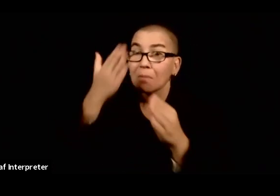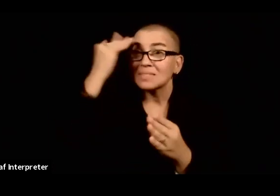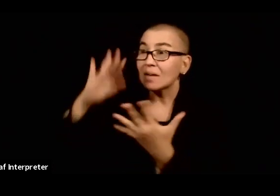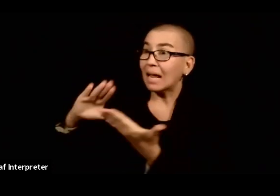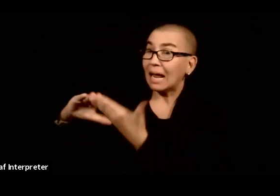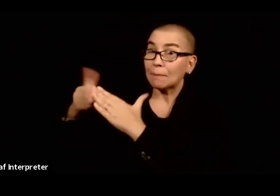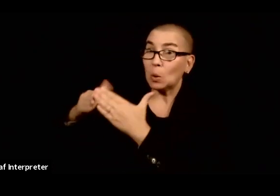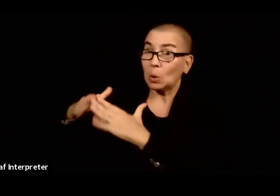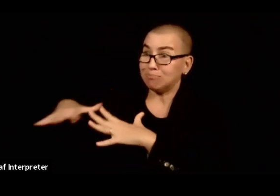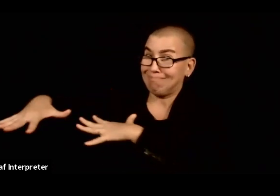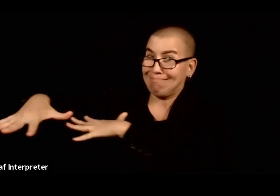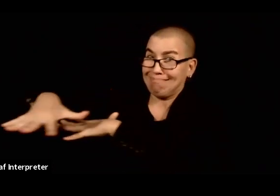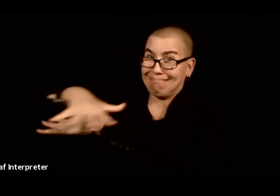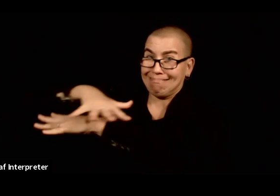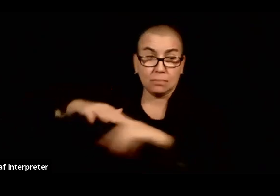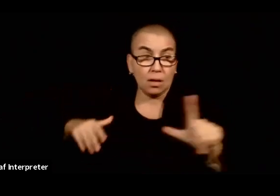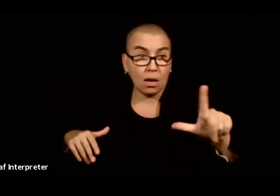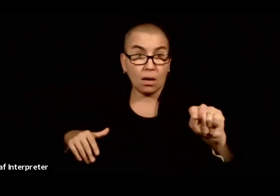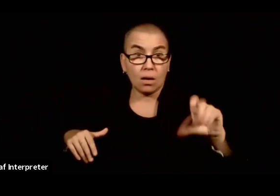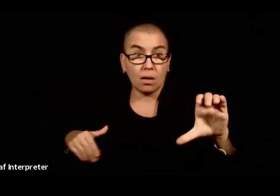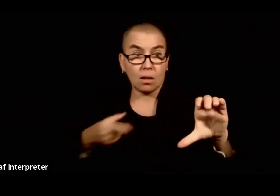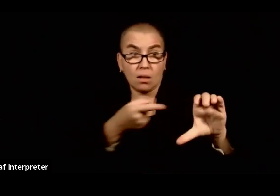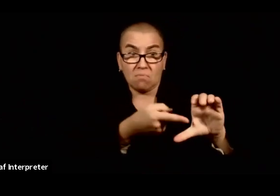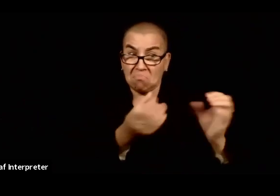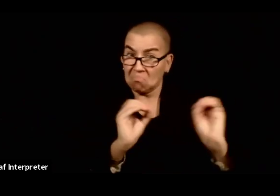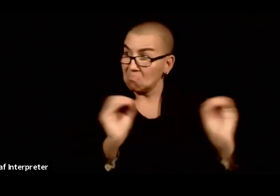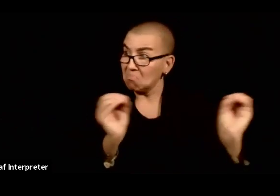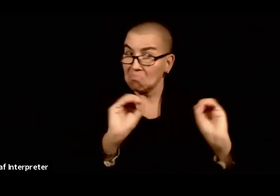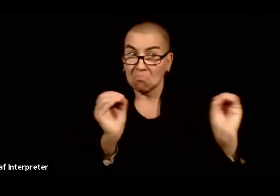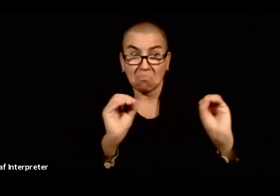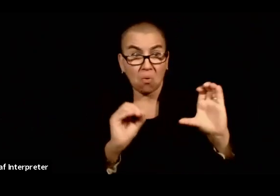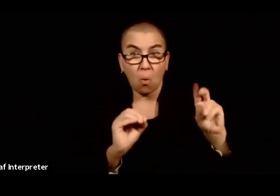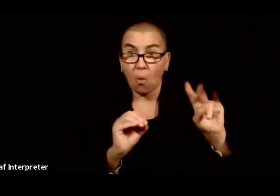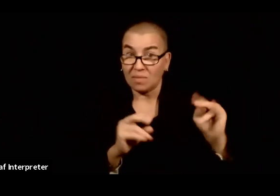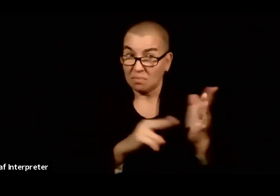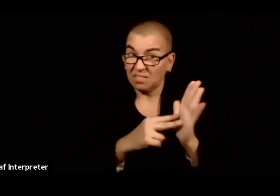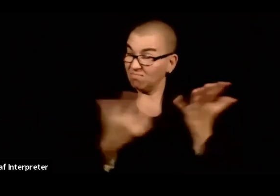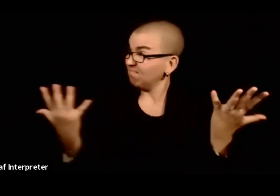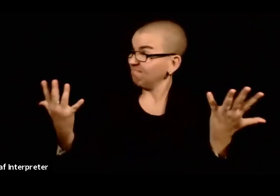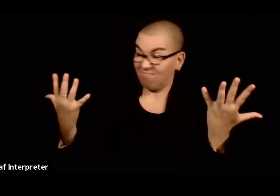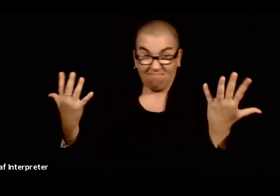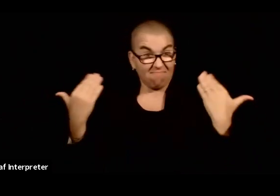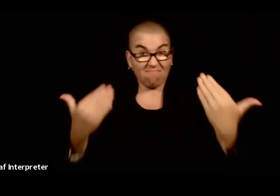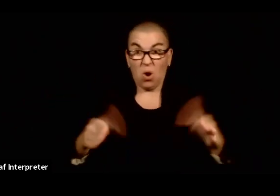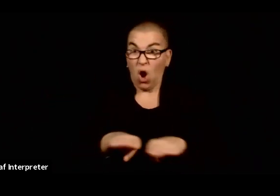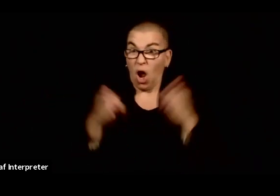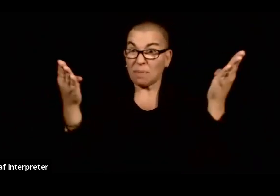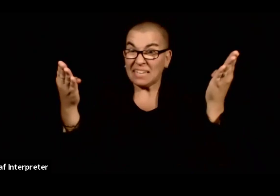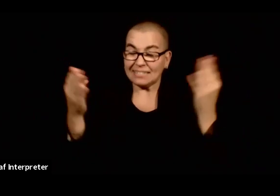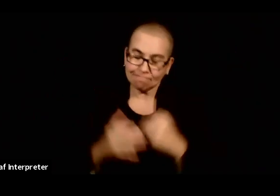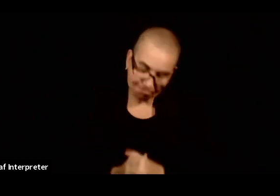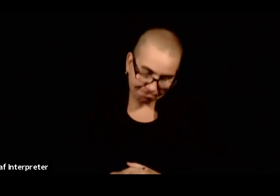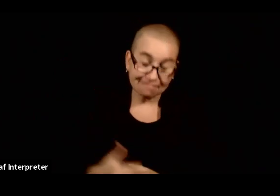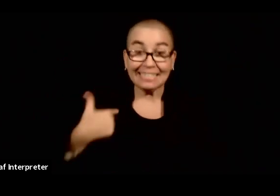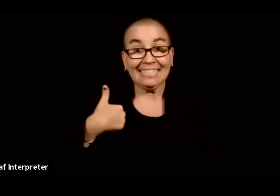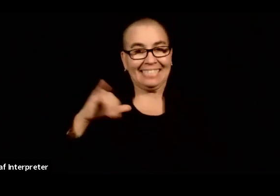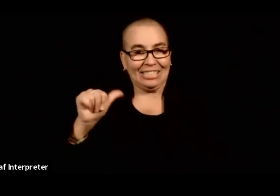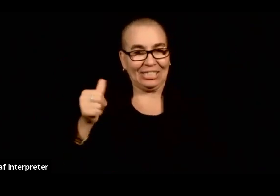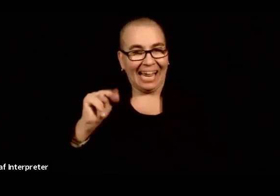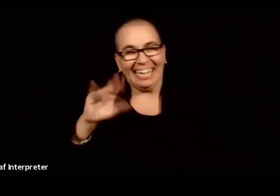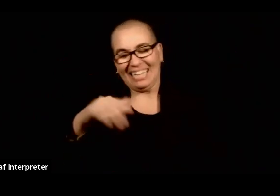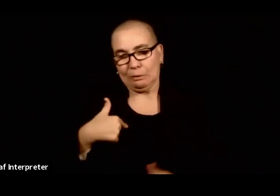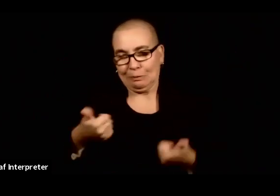Well, this is Jan. I'll take a crack at that. And certainly, as we said, this is not intended to require